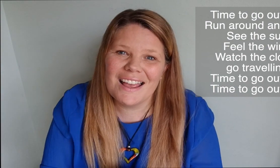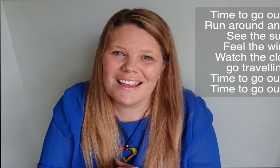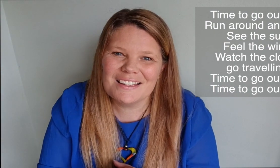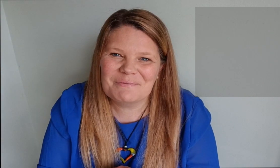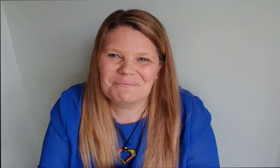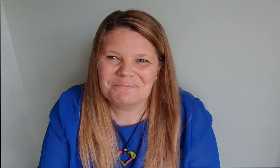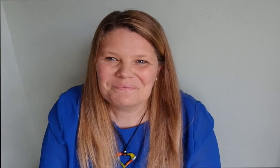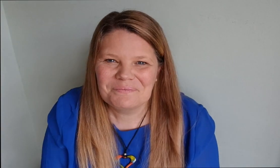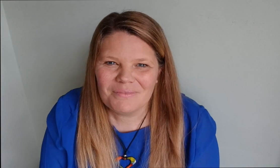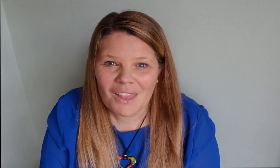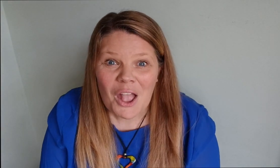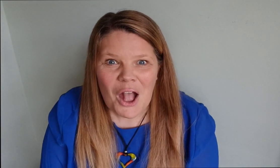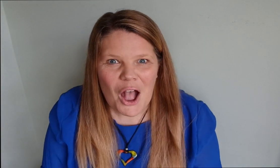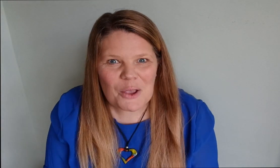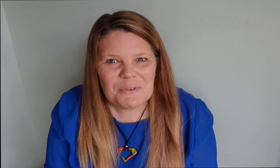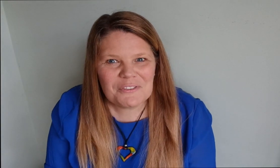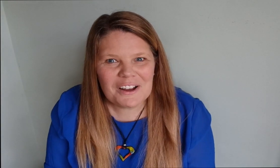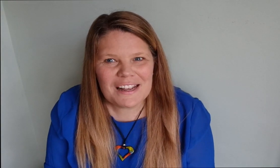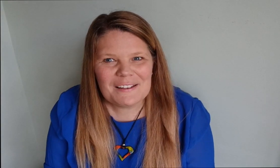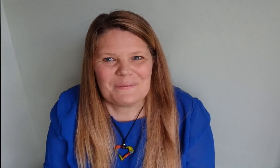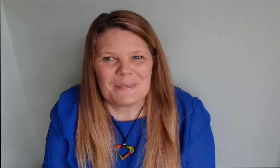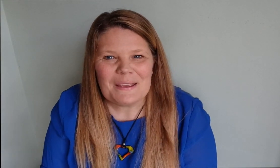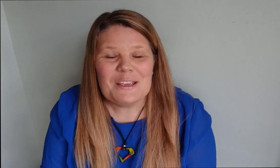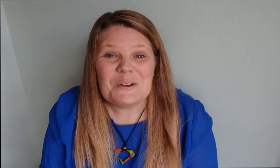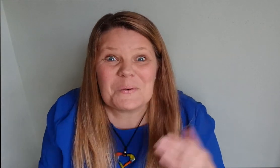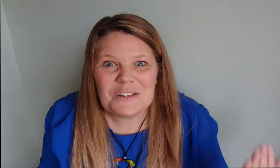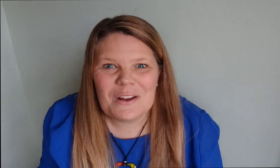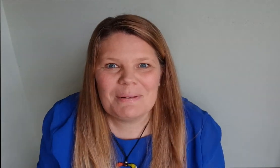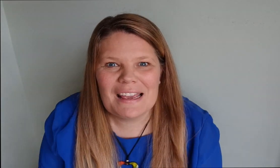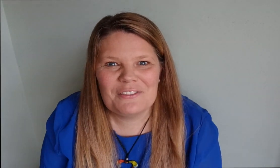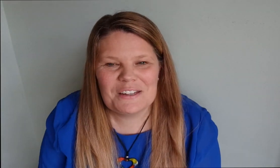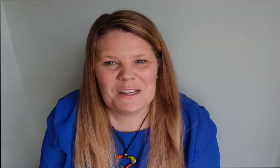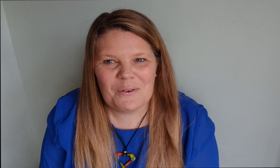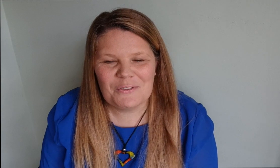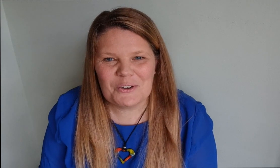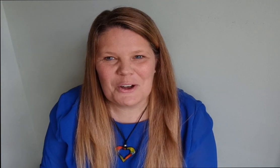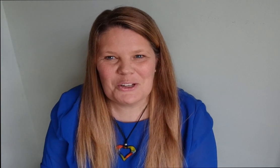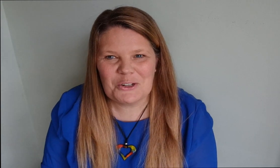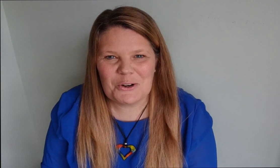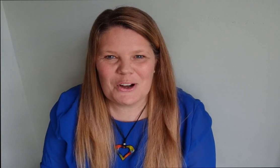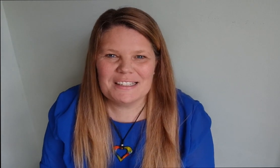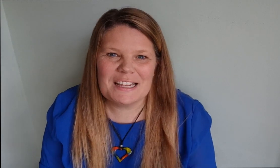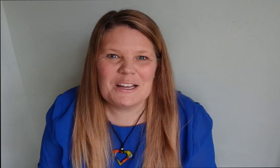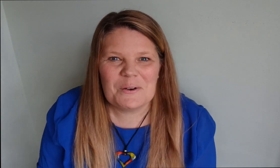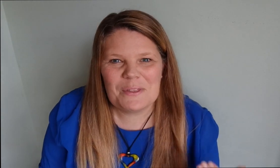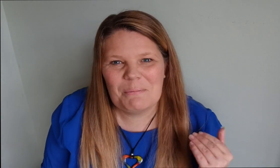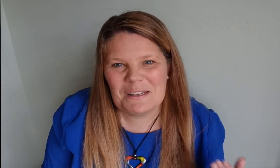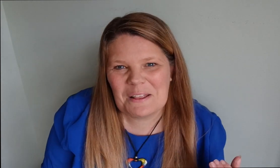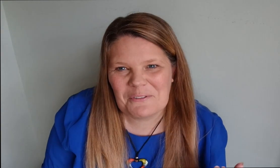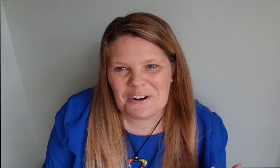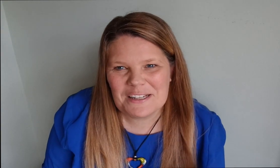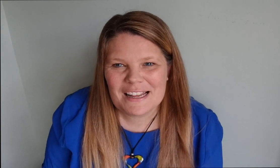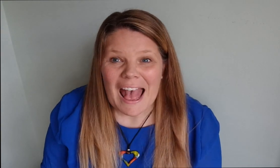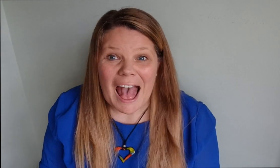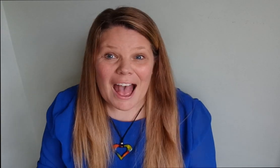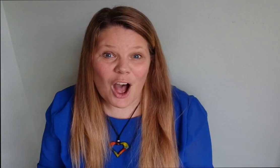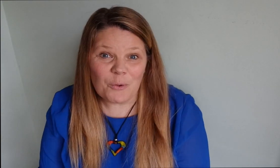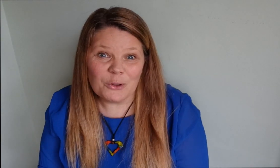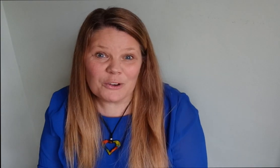outside. Hope you've got it. You can always replay the video if you're not sure. Sing along with the bit at the front. I will look